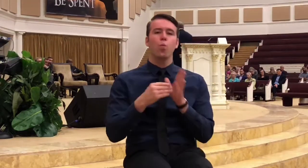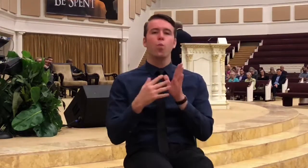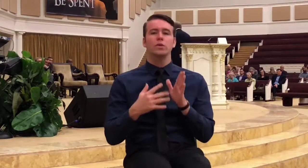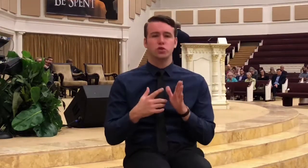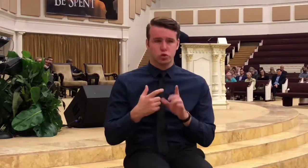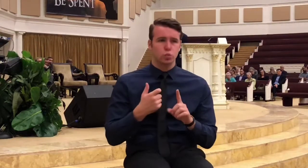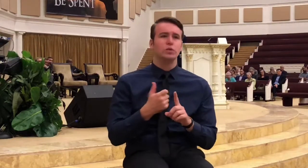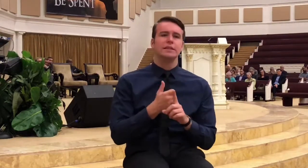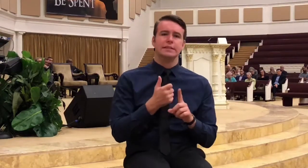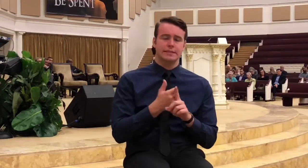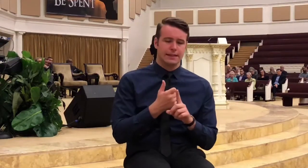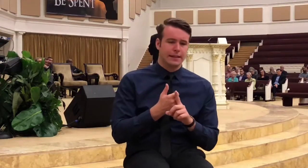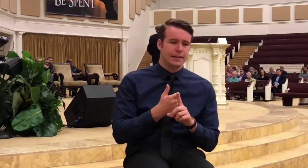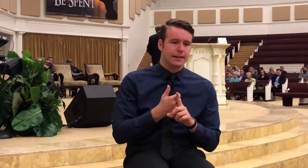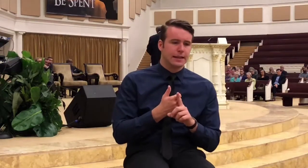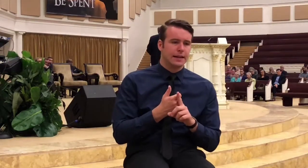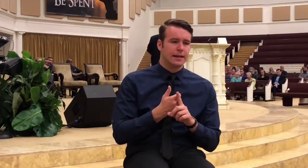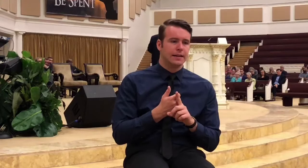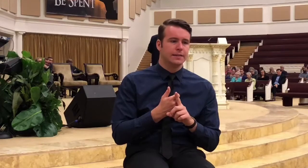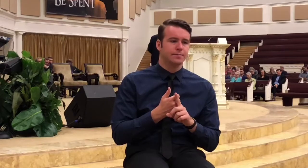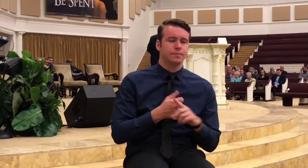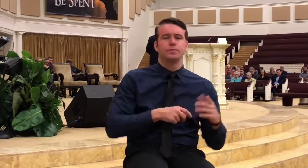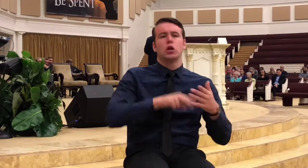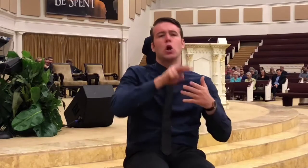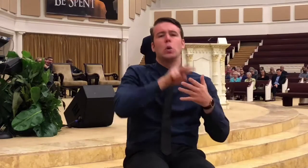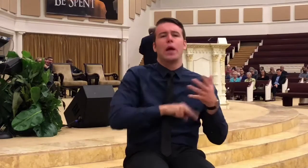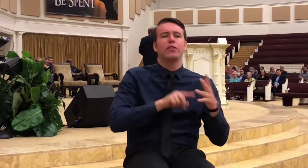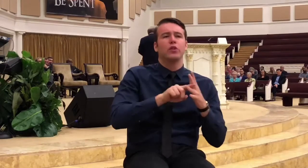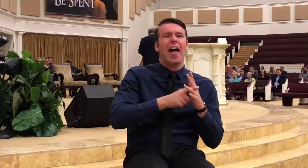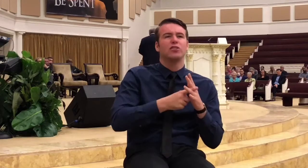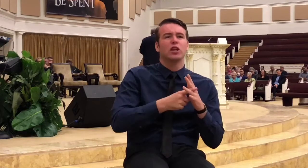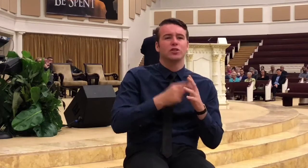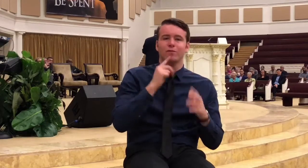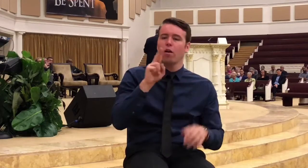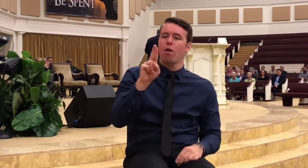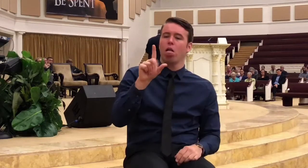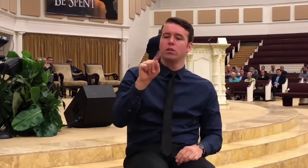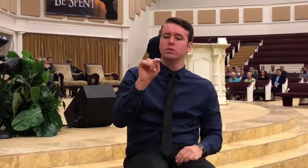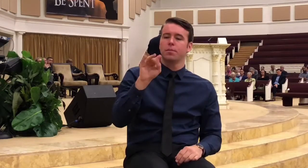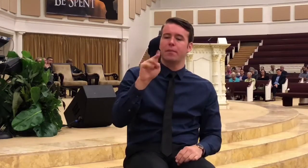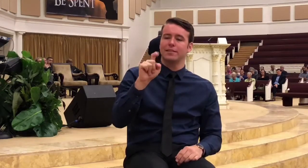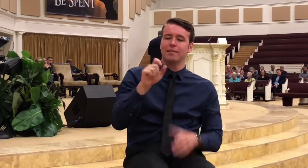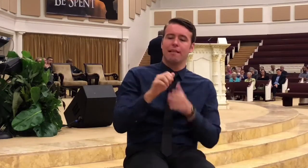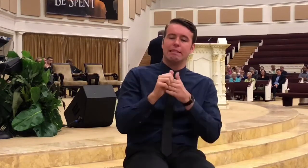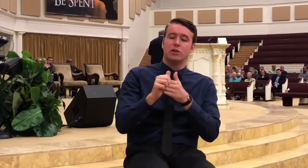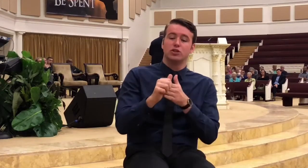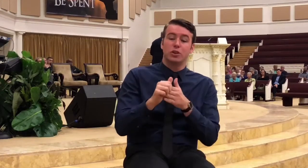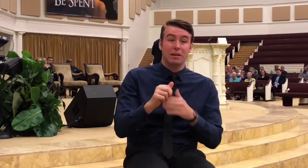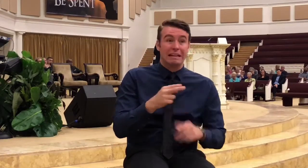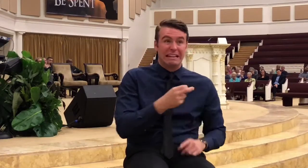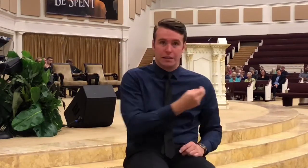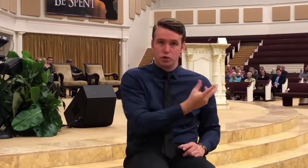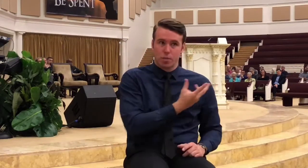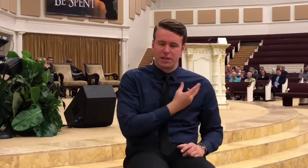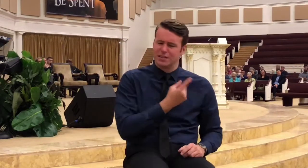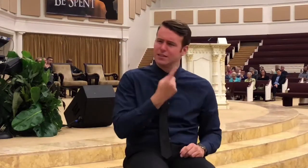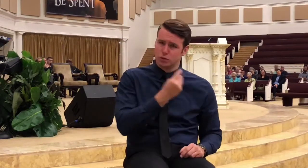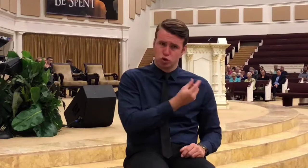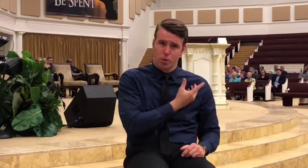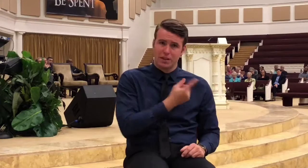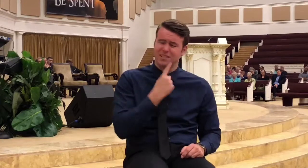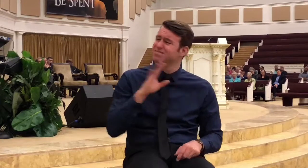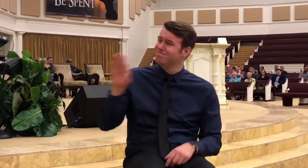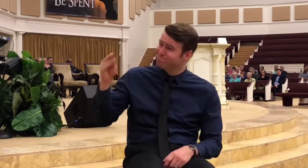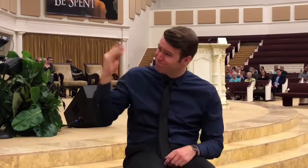read the introduction to Ultimate Leadership, and he said, I noticed in there, he was writing a post to the students, and he